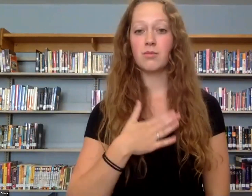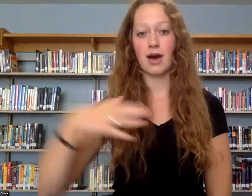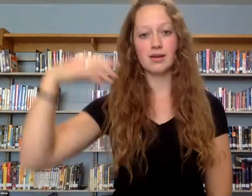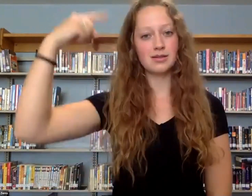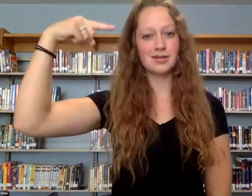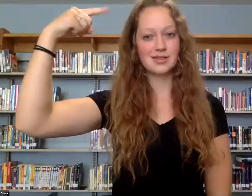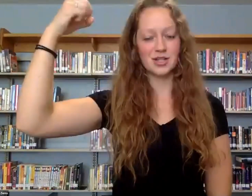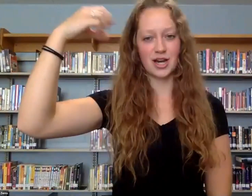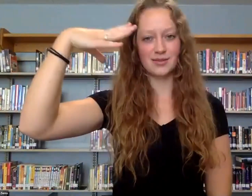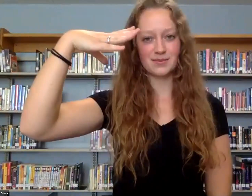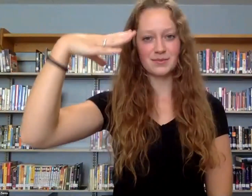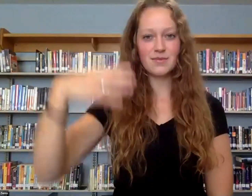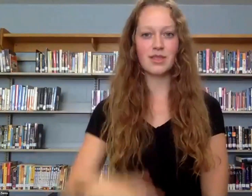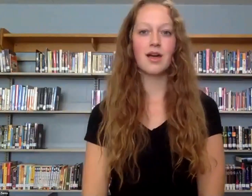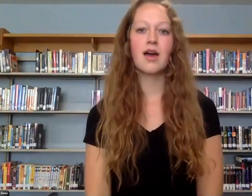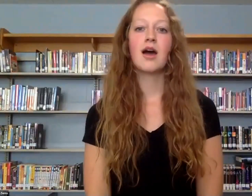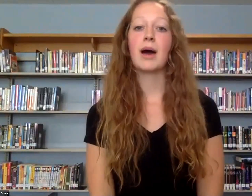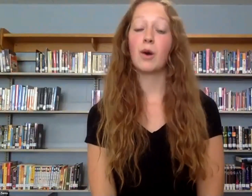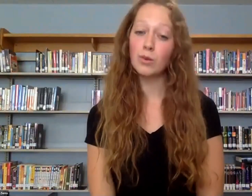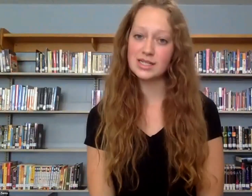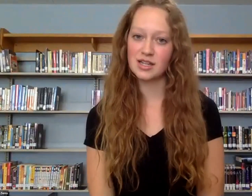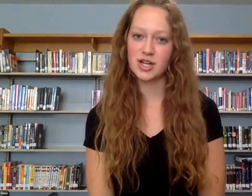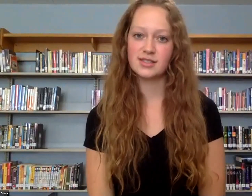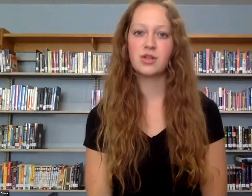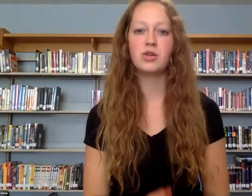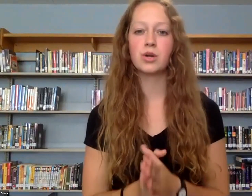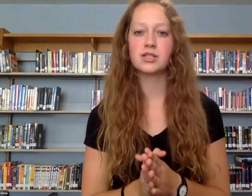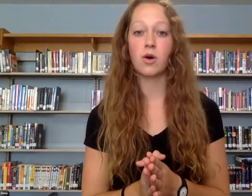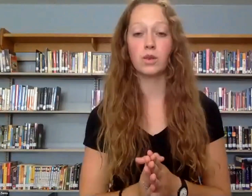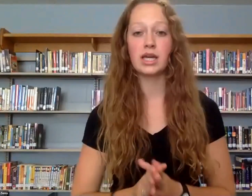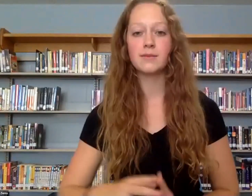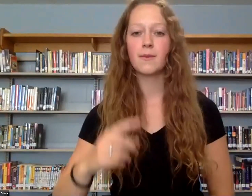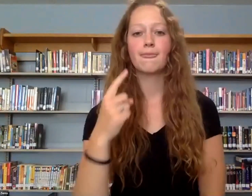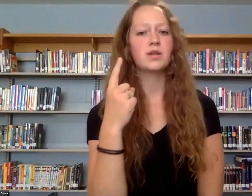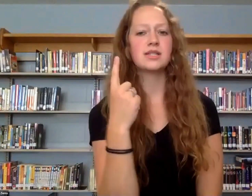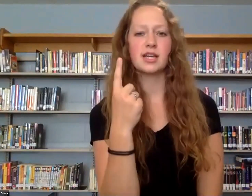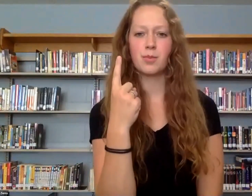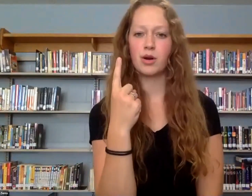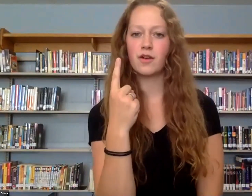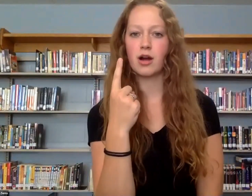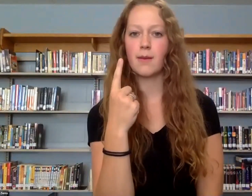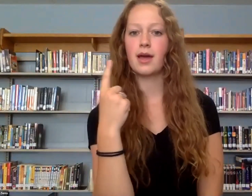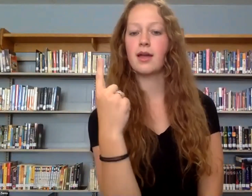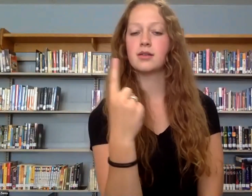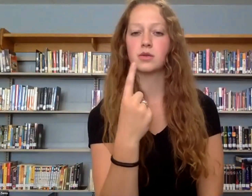my sunshine, my only sunshine. So the new word is only. You just stick your pointing finger up and do a little